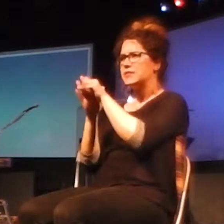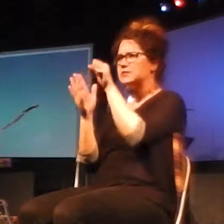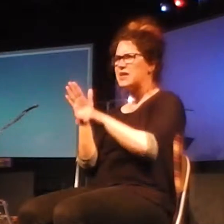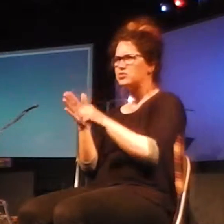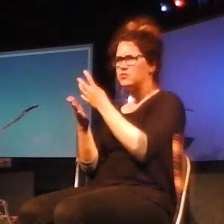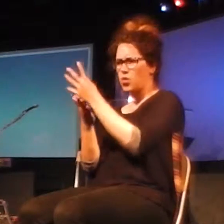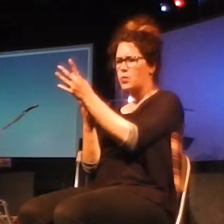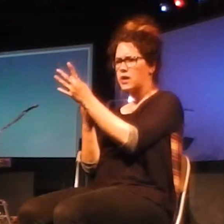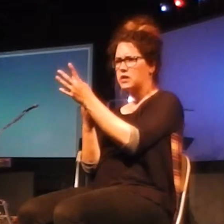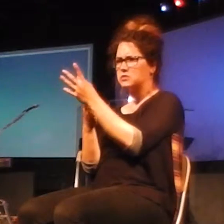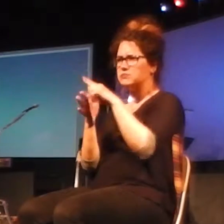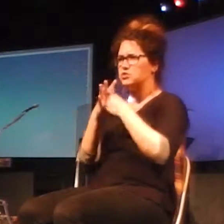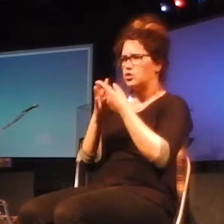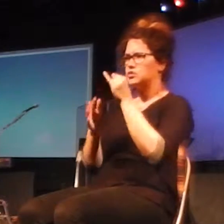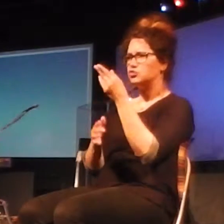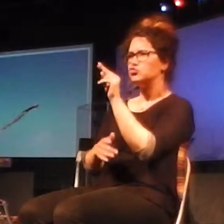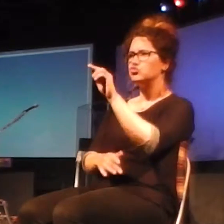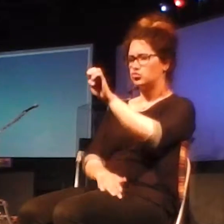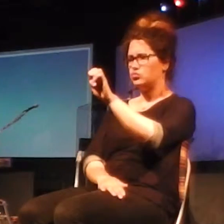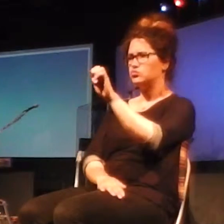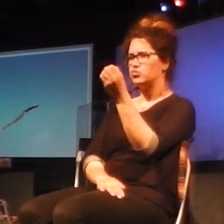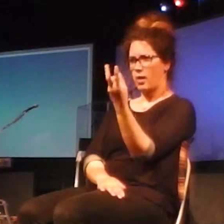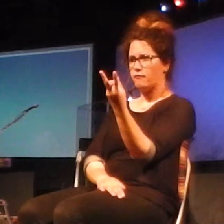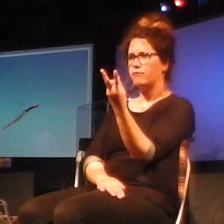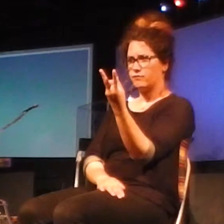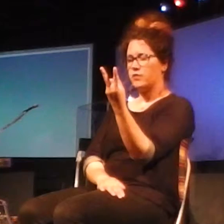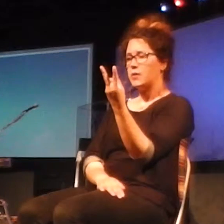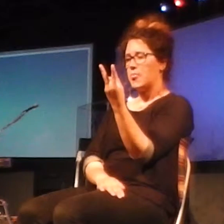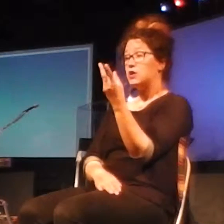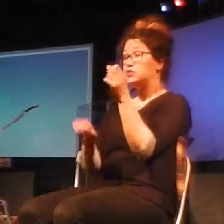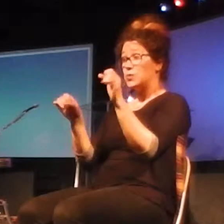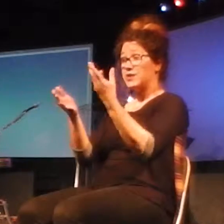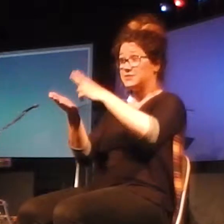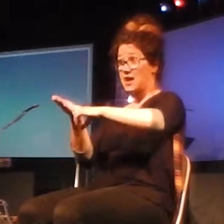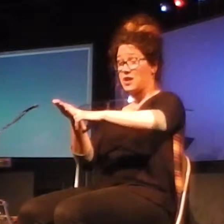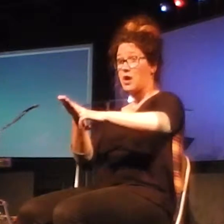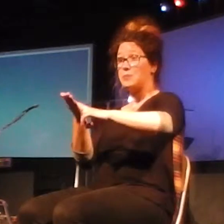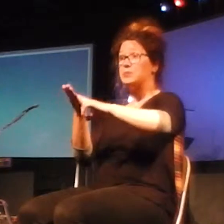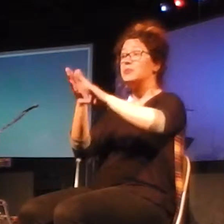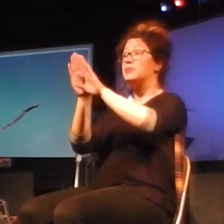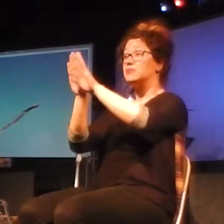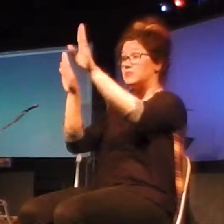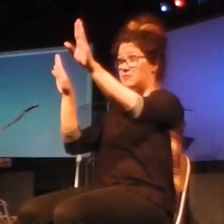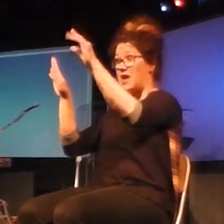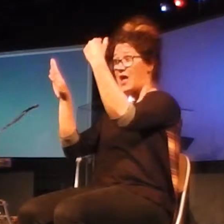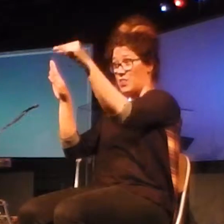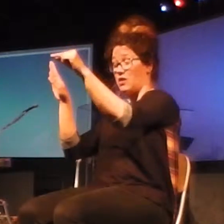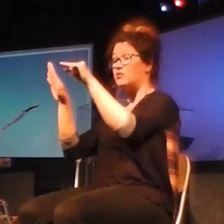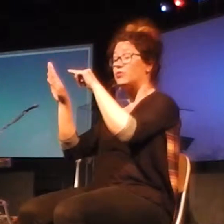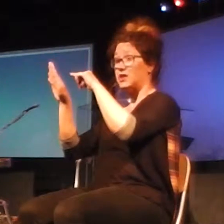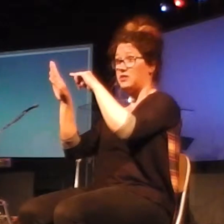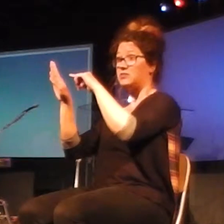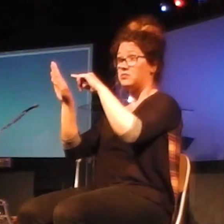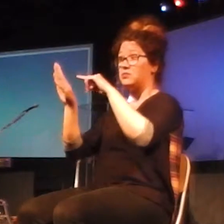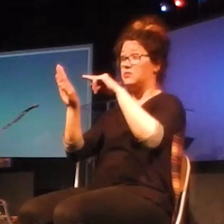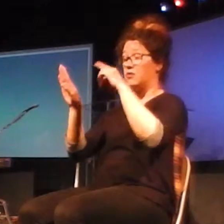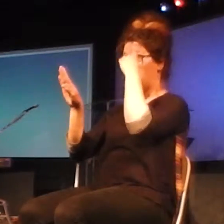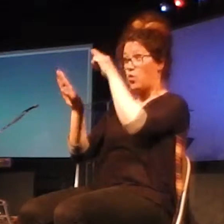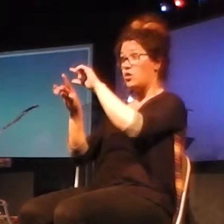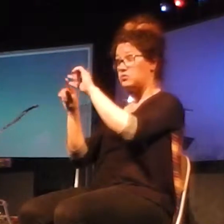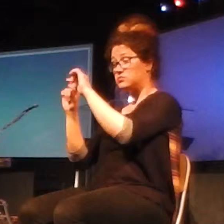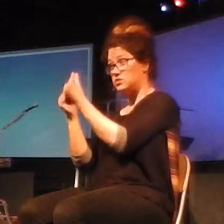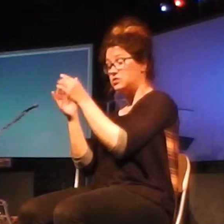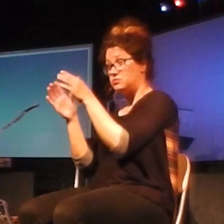take that chance to do that. You can get signed up at the green wall when you go out, so orange wall, Discover Frontline, green wall to get signed up for small groups.